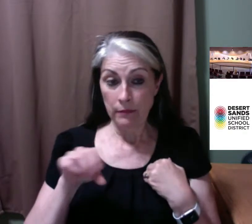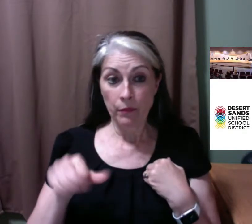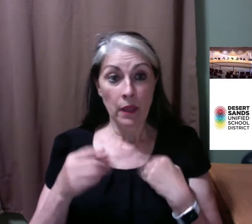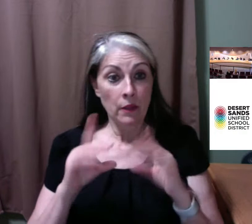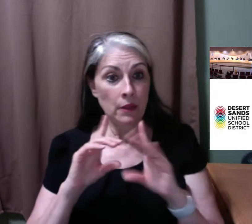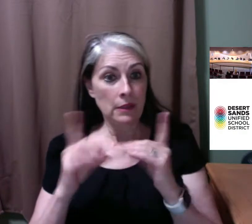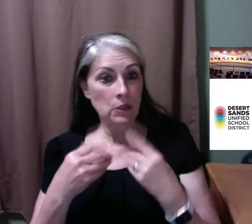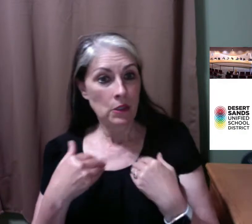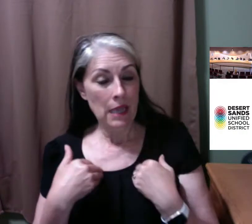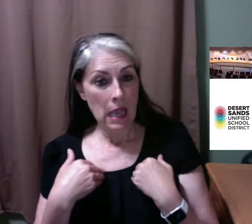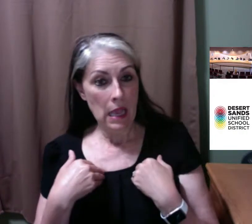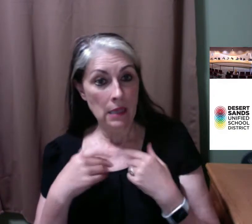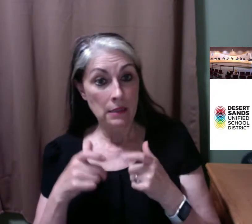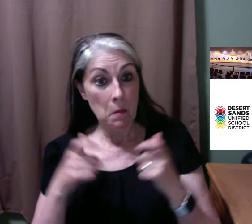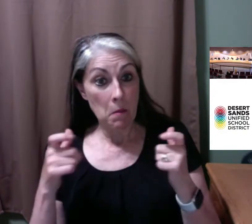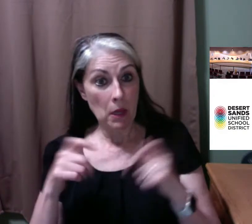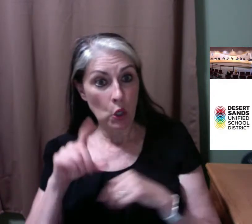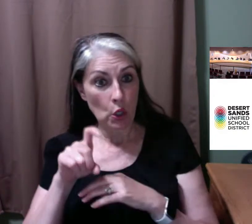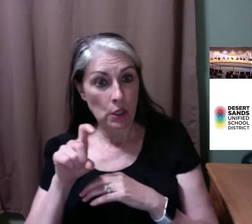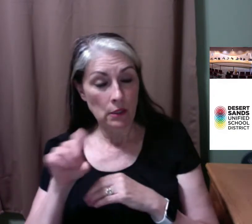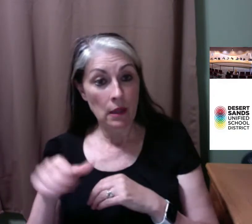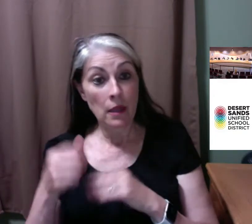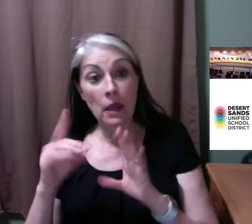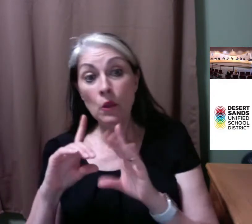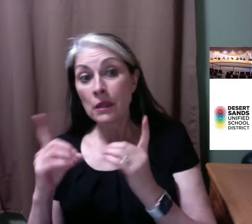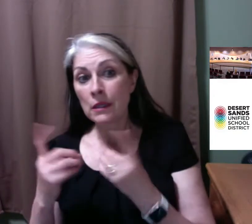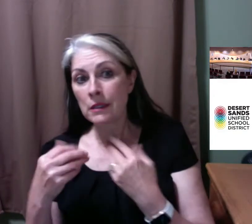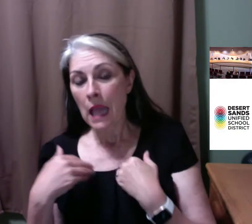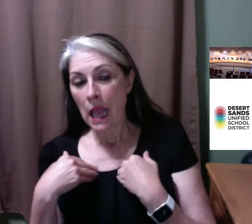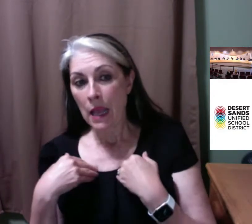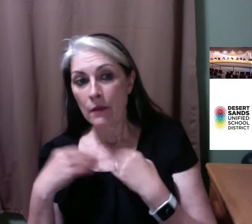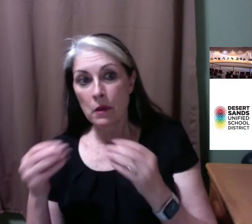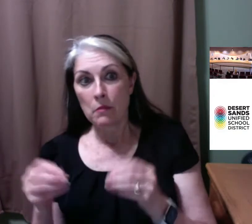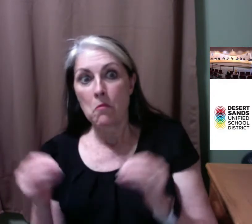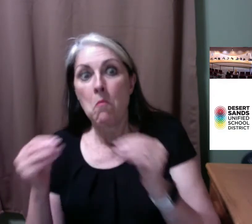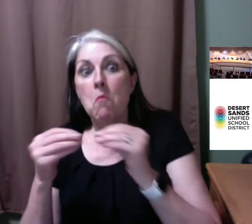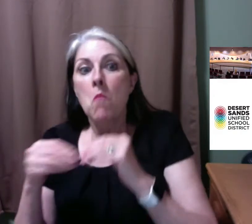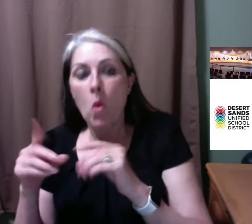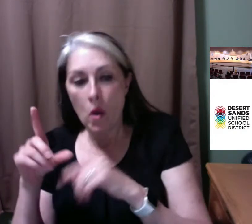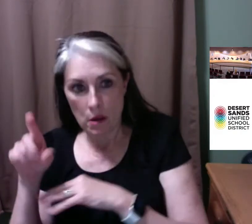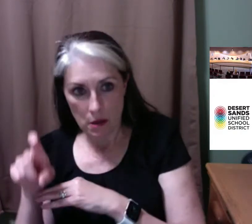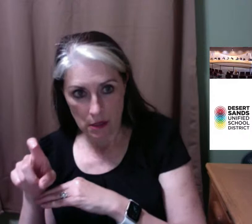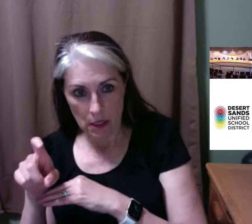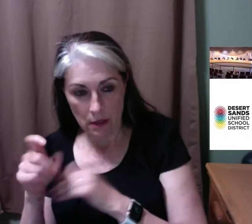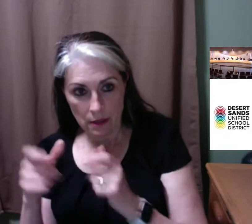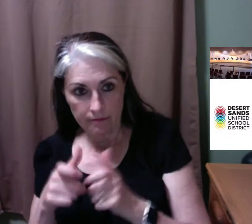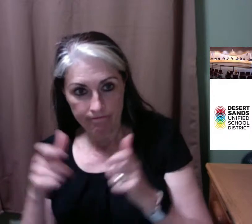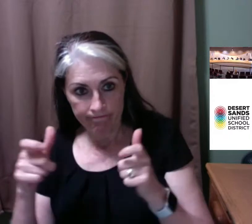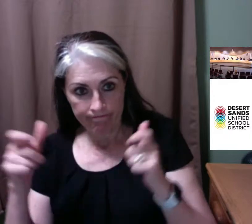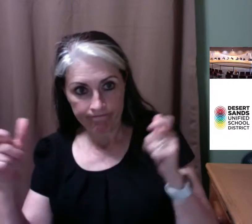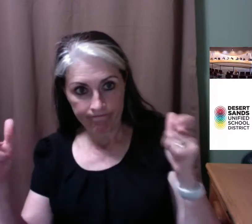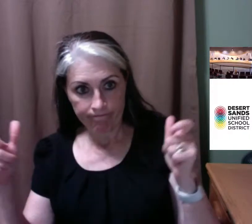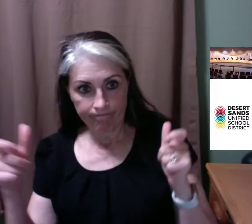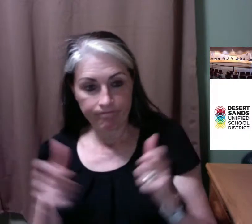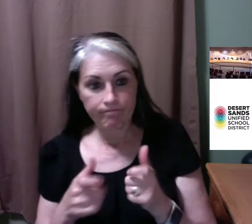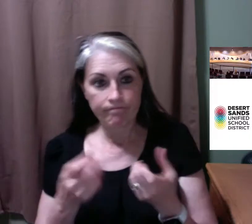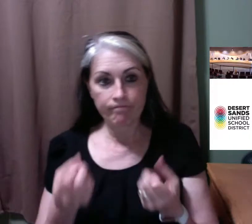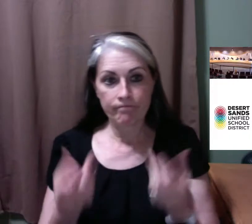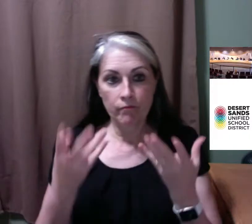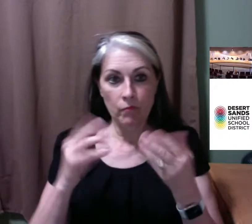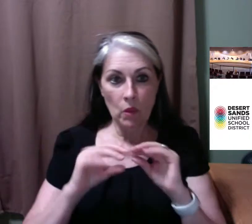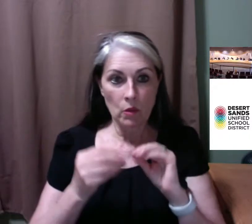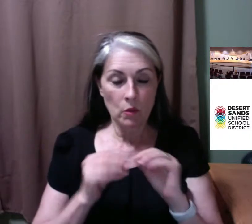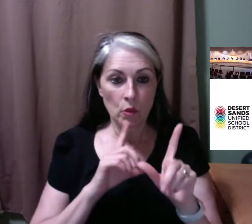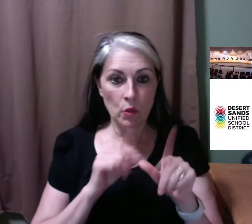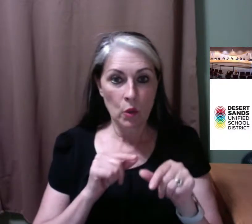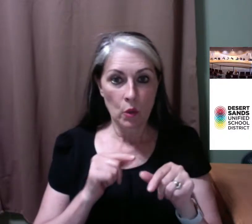that has bigger needs, and then another district that has even bigger needs. And that's because of the student population.